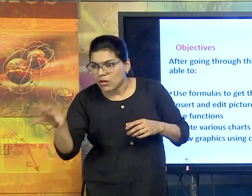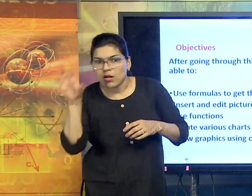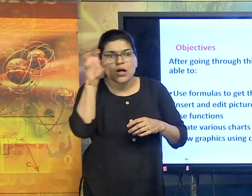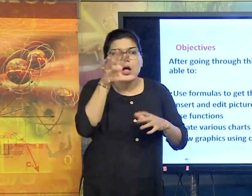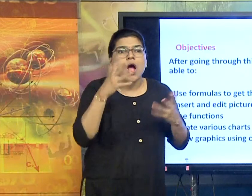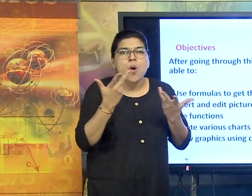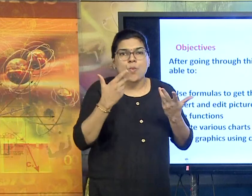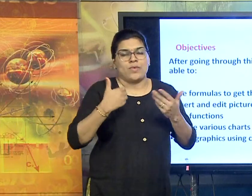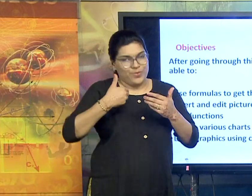art.